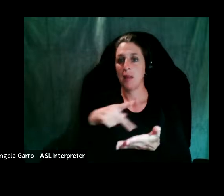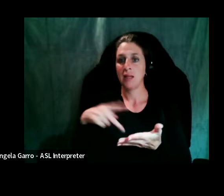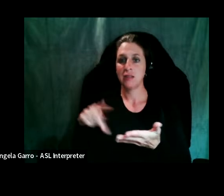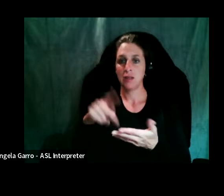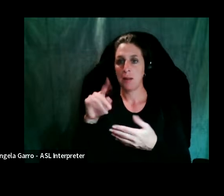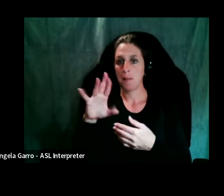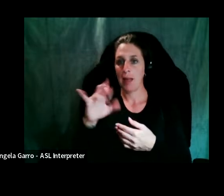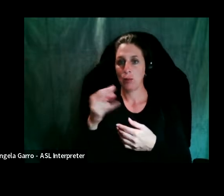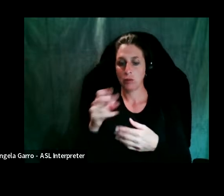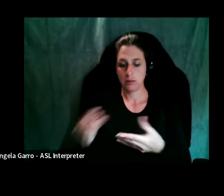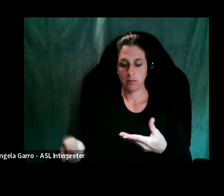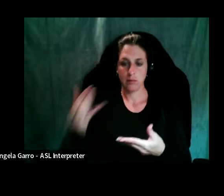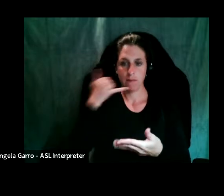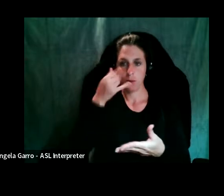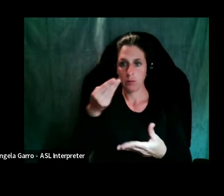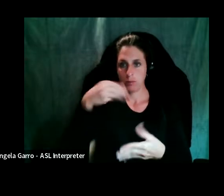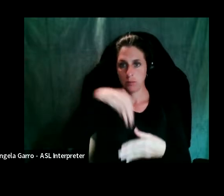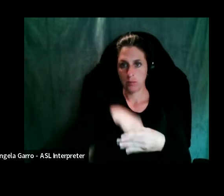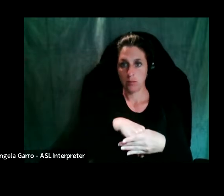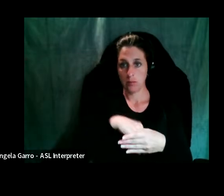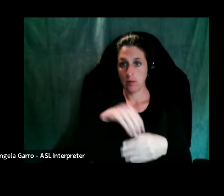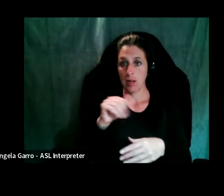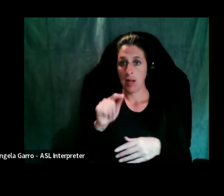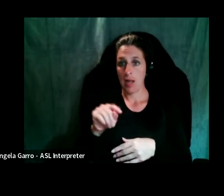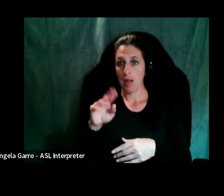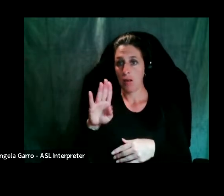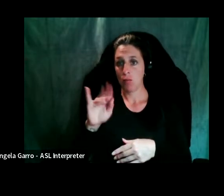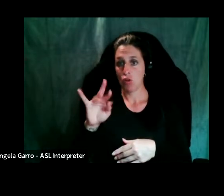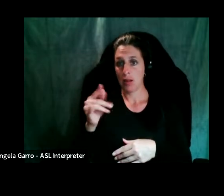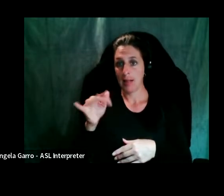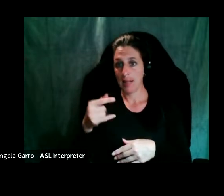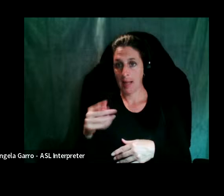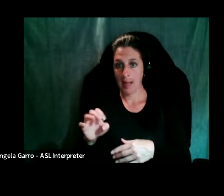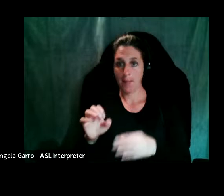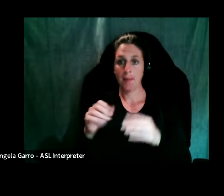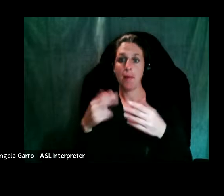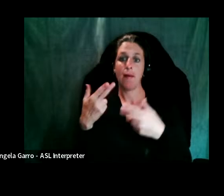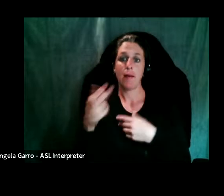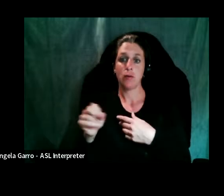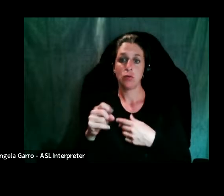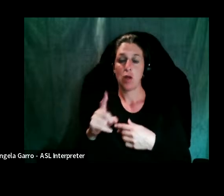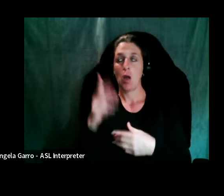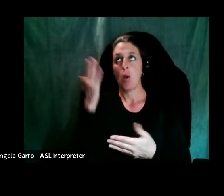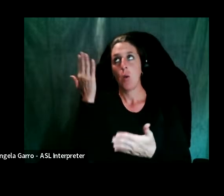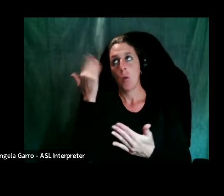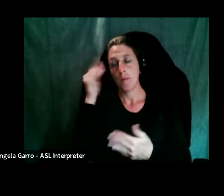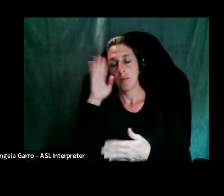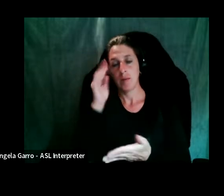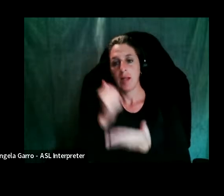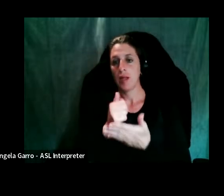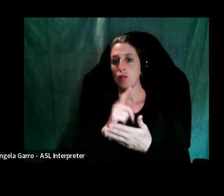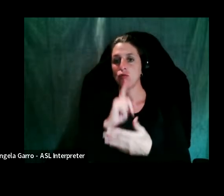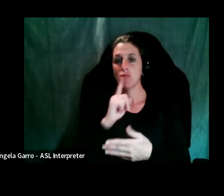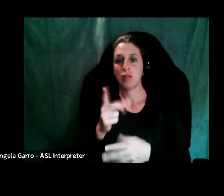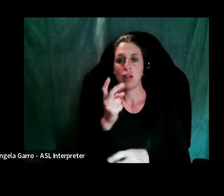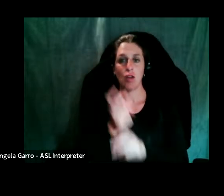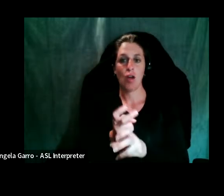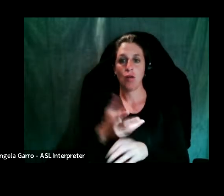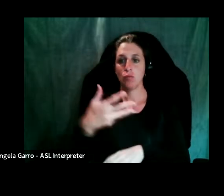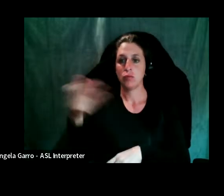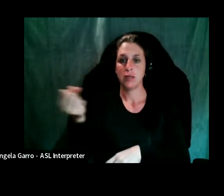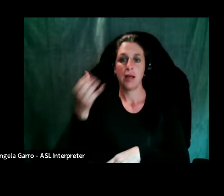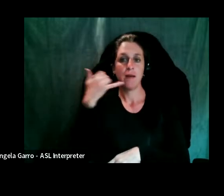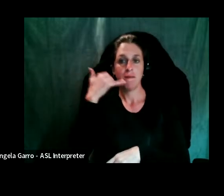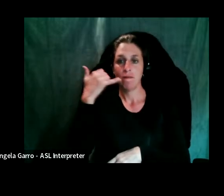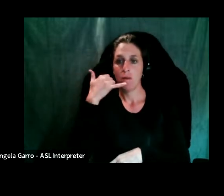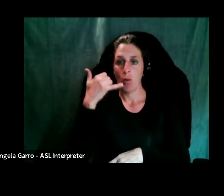School. And I'm hopeful that that'll help. It's just really hard to take phones away from students at